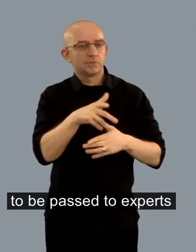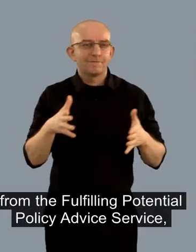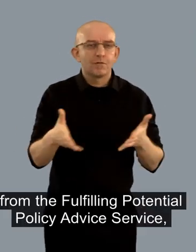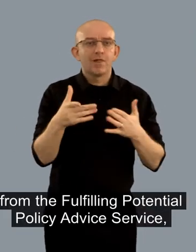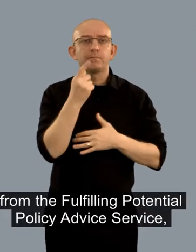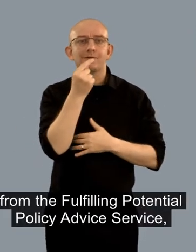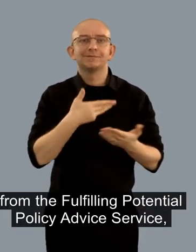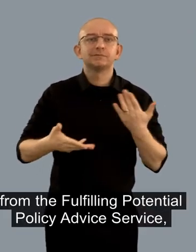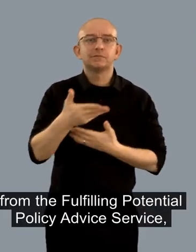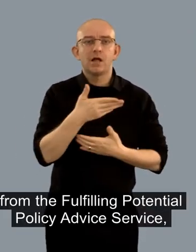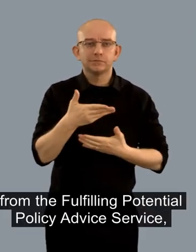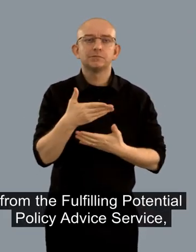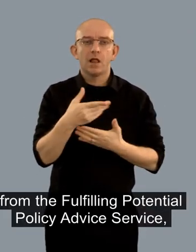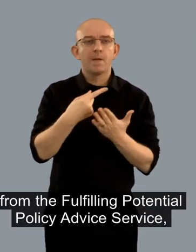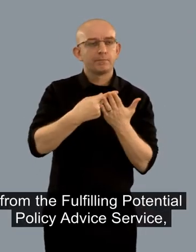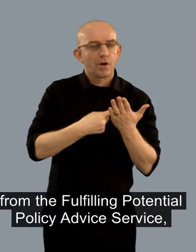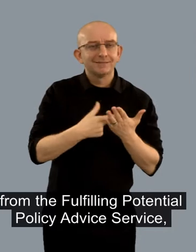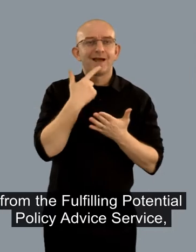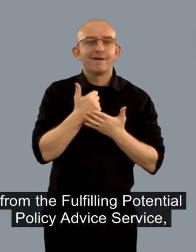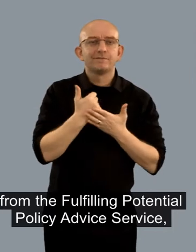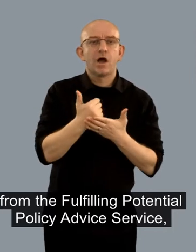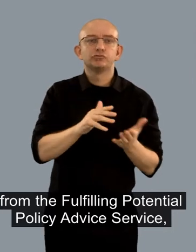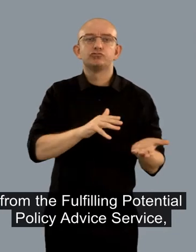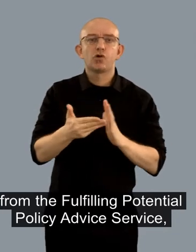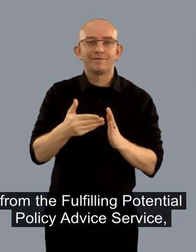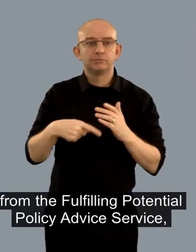from the Fulfilling Potential Policy Advice Service.